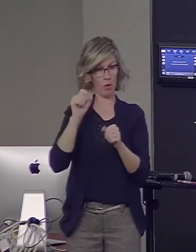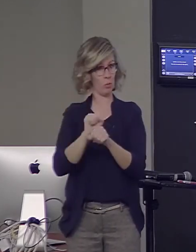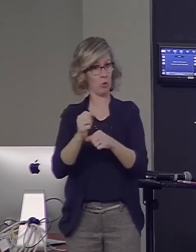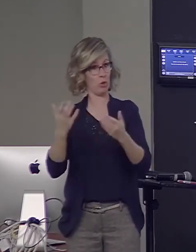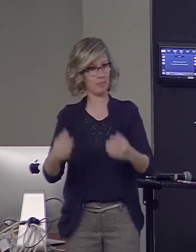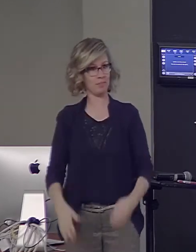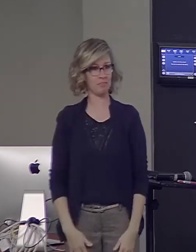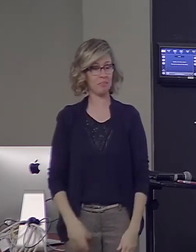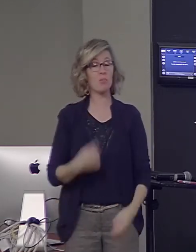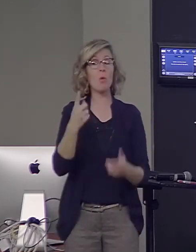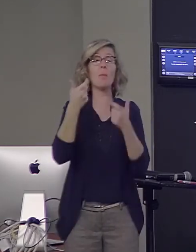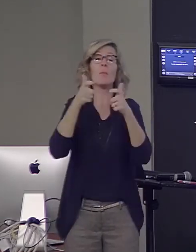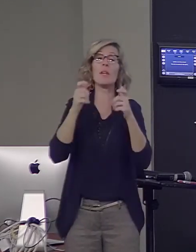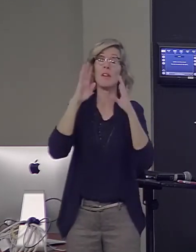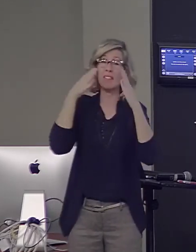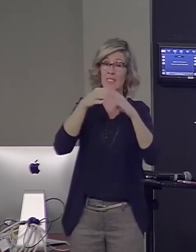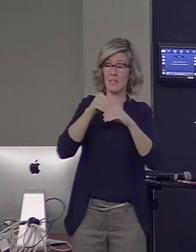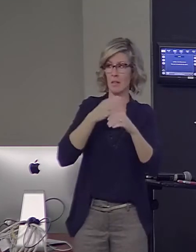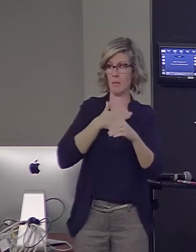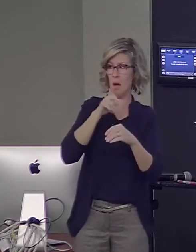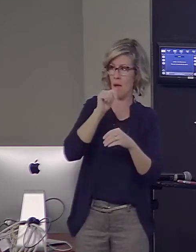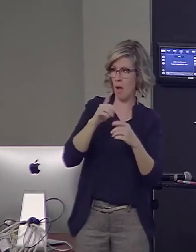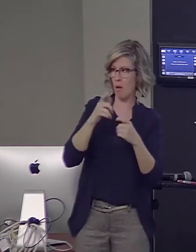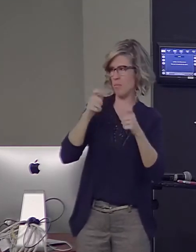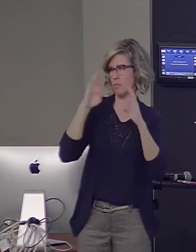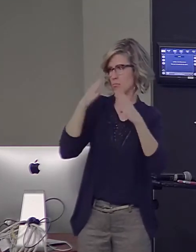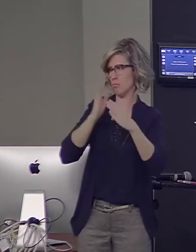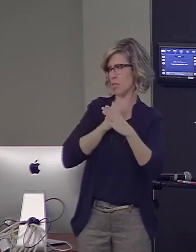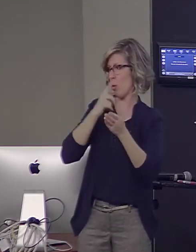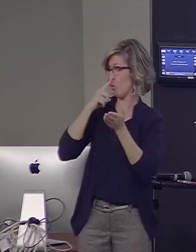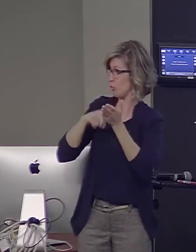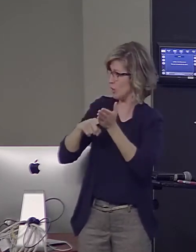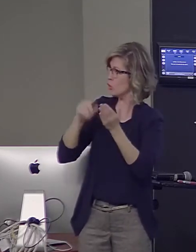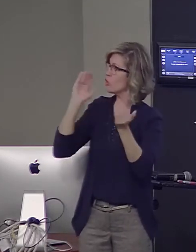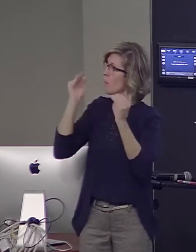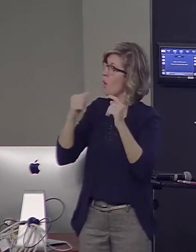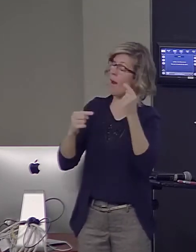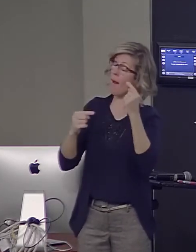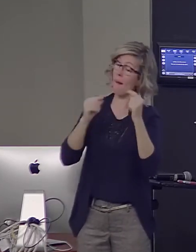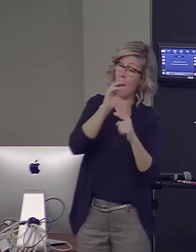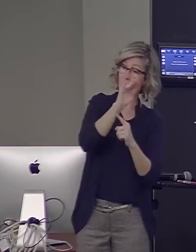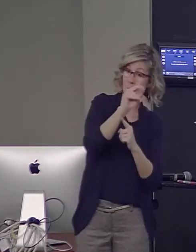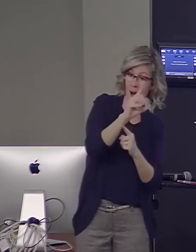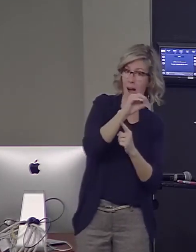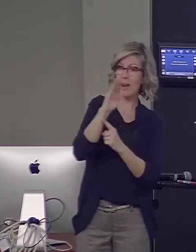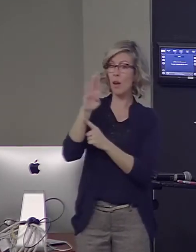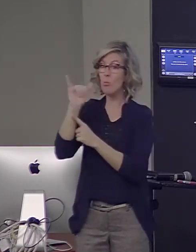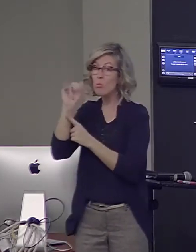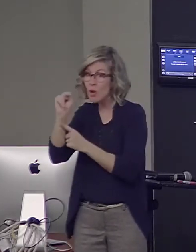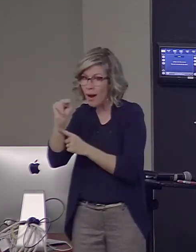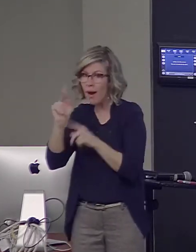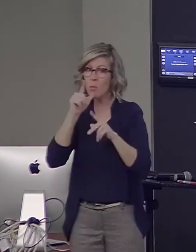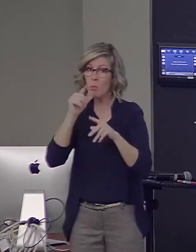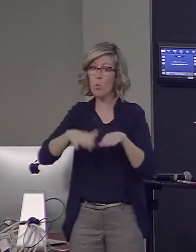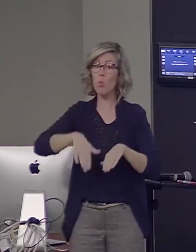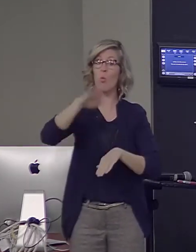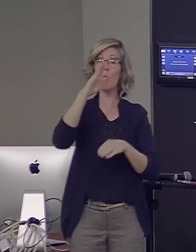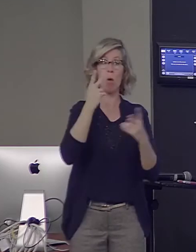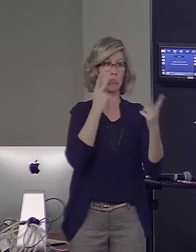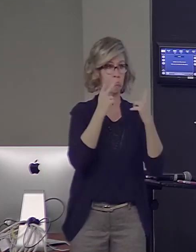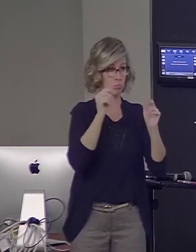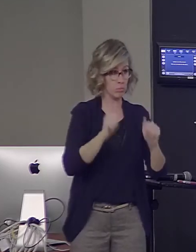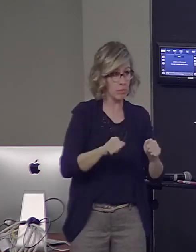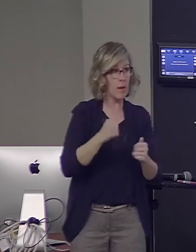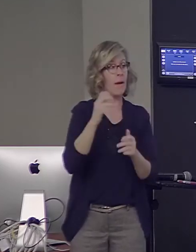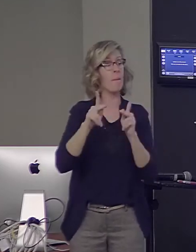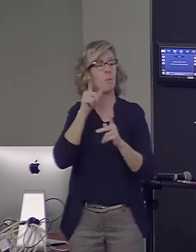big direction in my lab, a big direction of research, is comparing the minds and brains of people who grow up with vision and those people who grow up without vision, so people